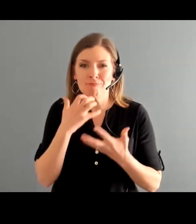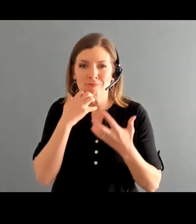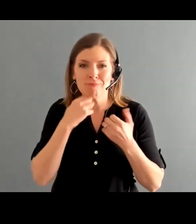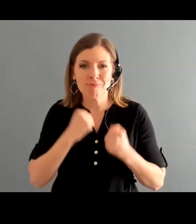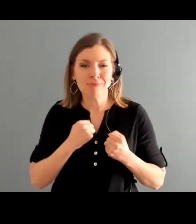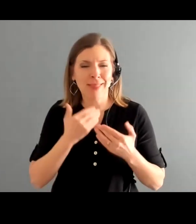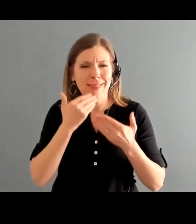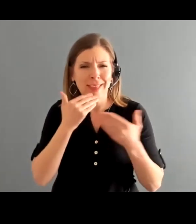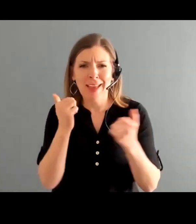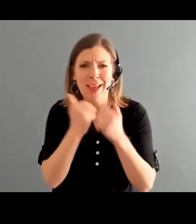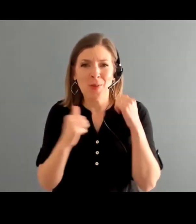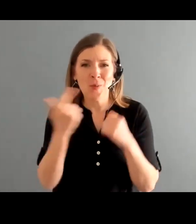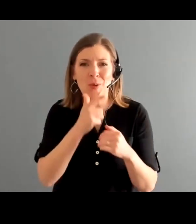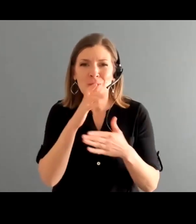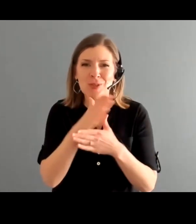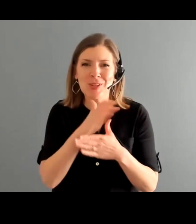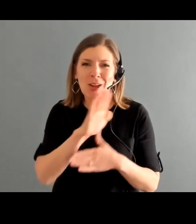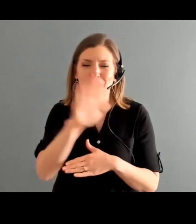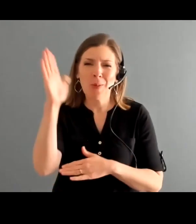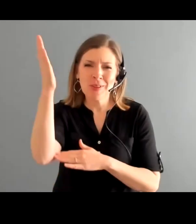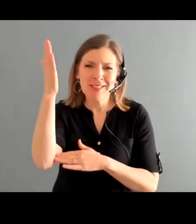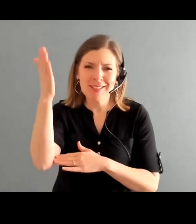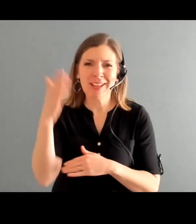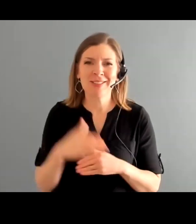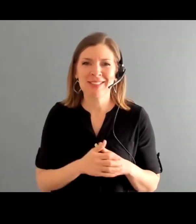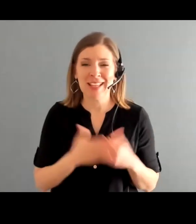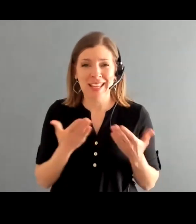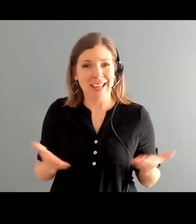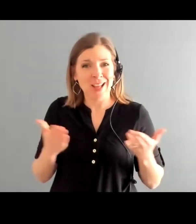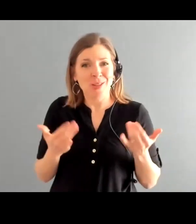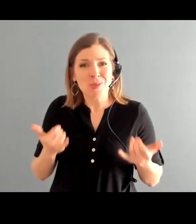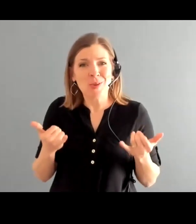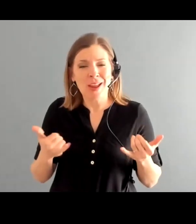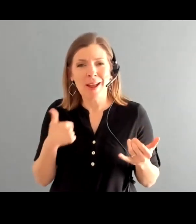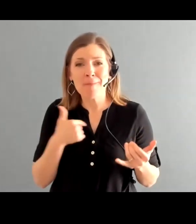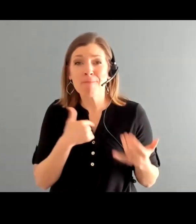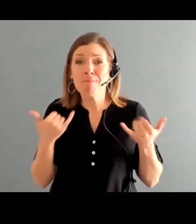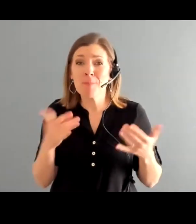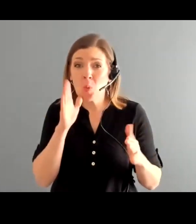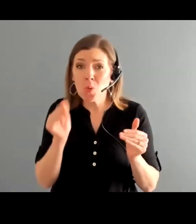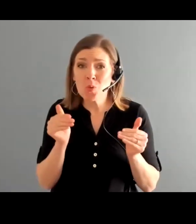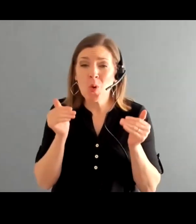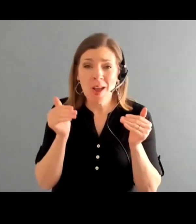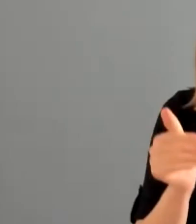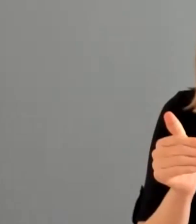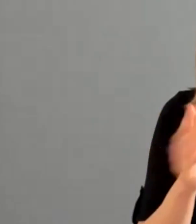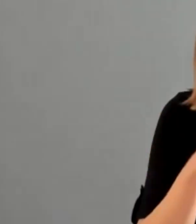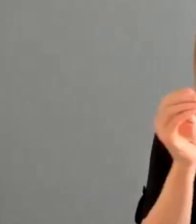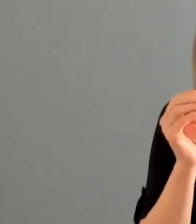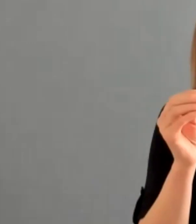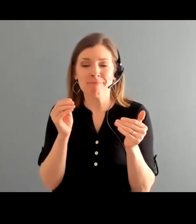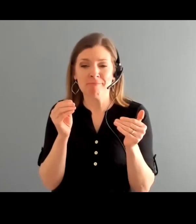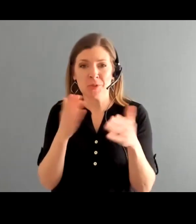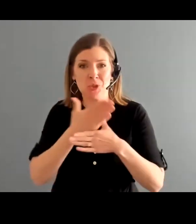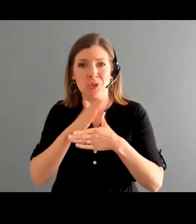everybody who shared their presentations here today. I'll just go ahead and share